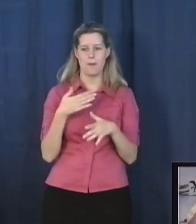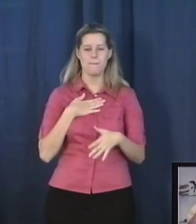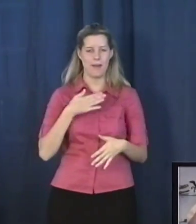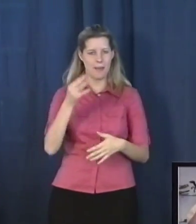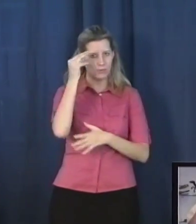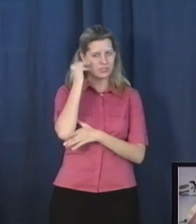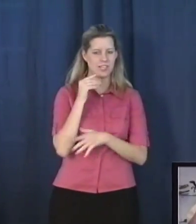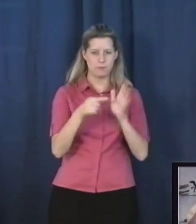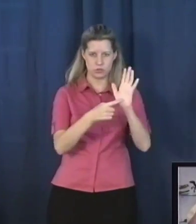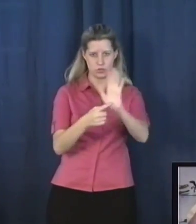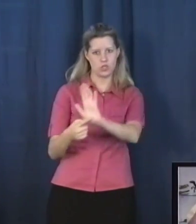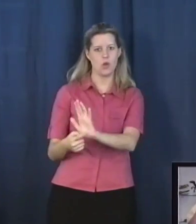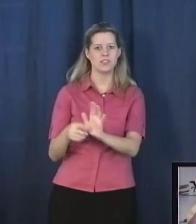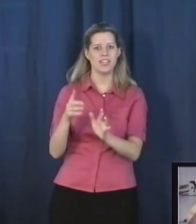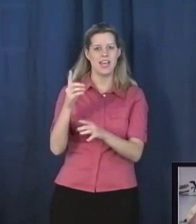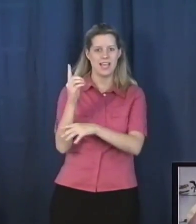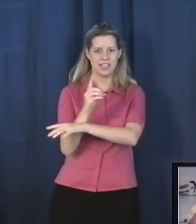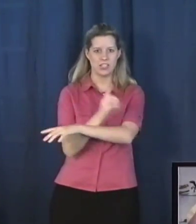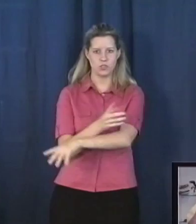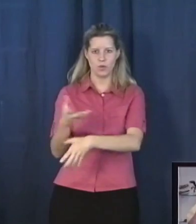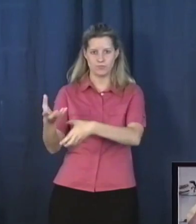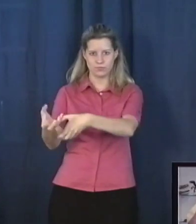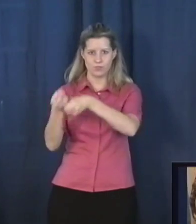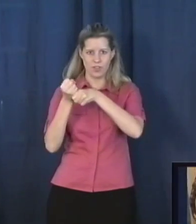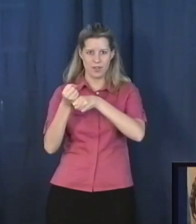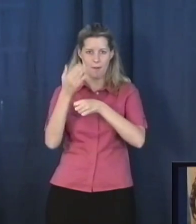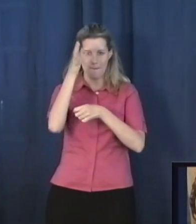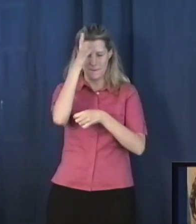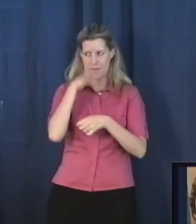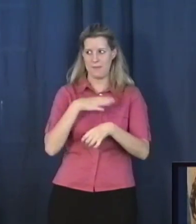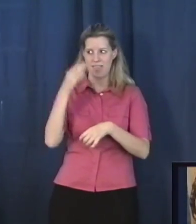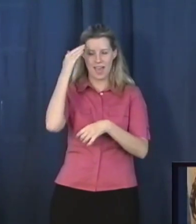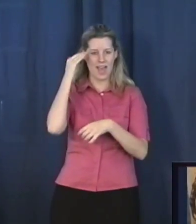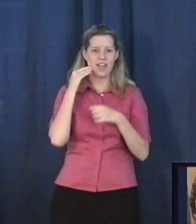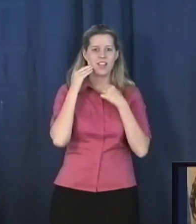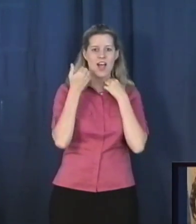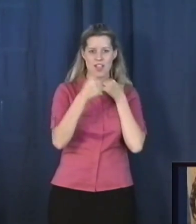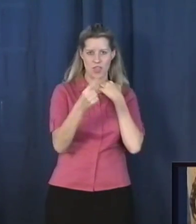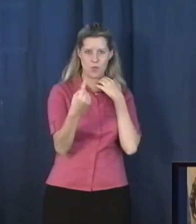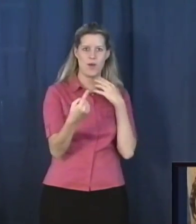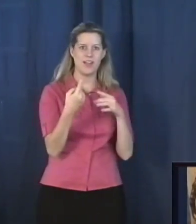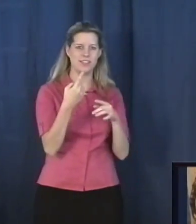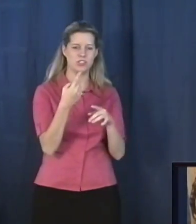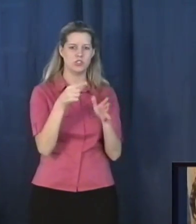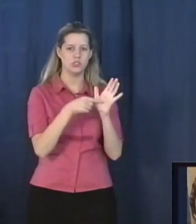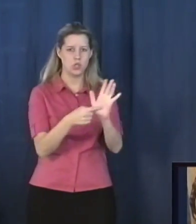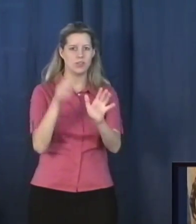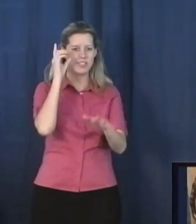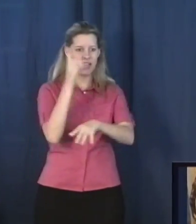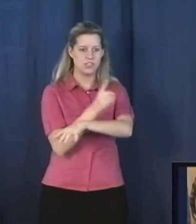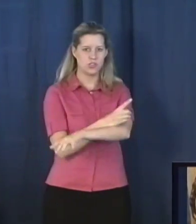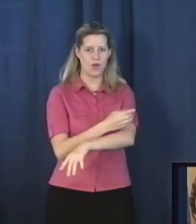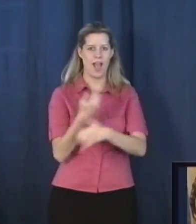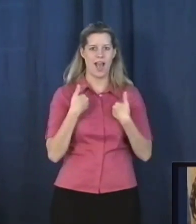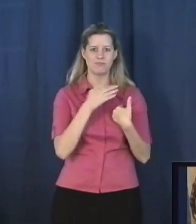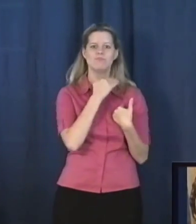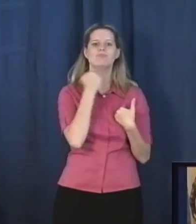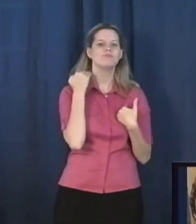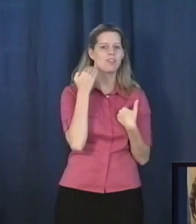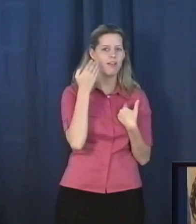head. Here's another one I've got in our museum. Shows a dinosaur with had his head cut off. Apparently this guy has a knife in his